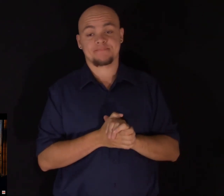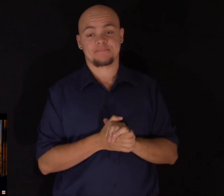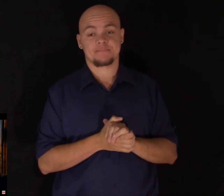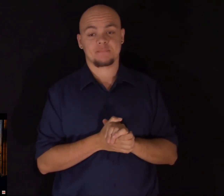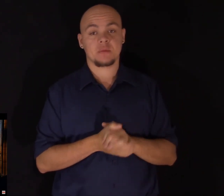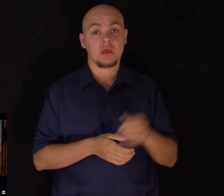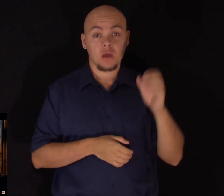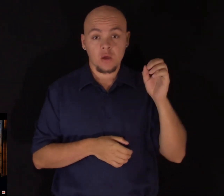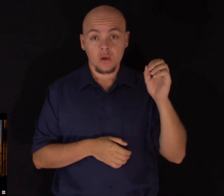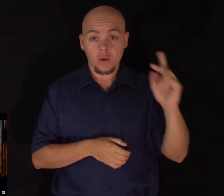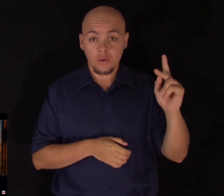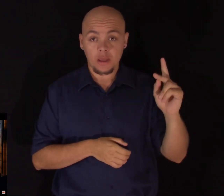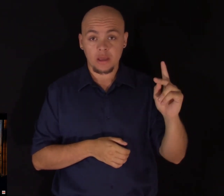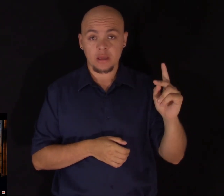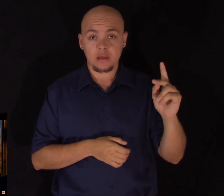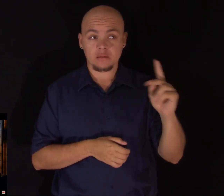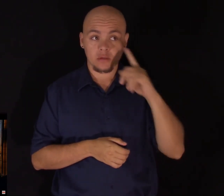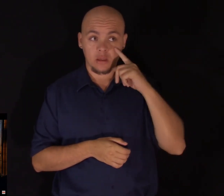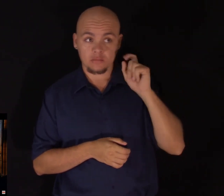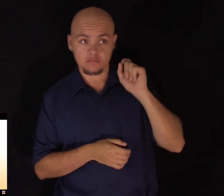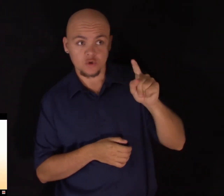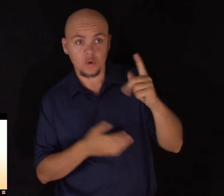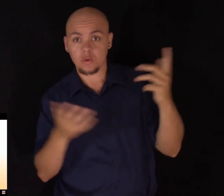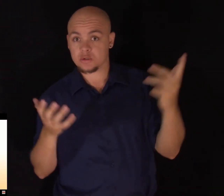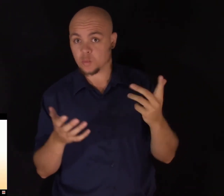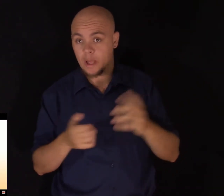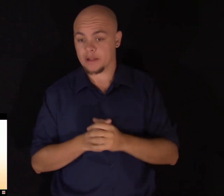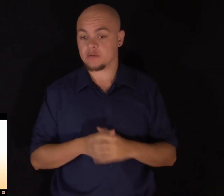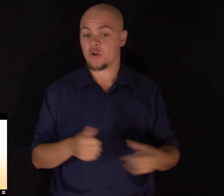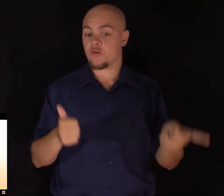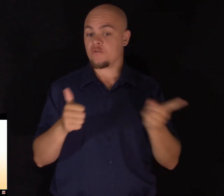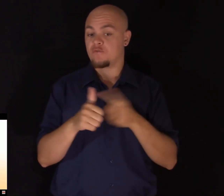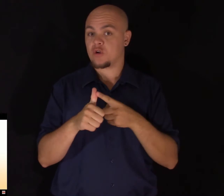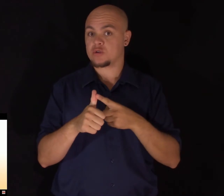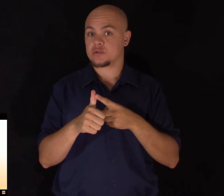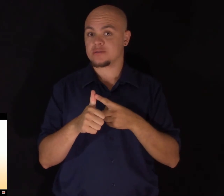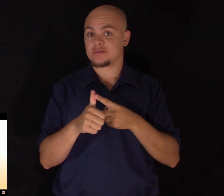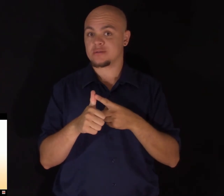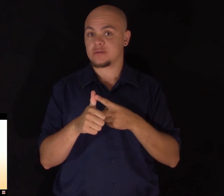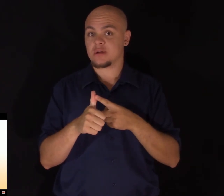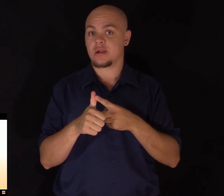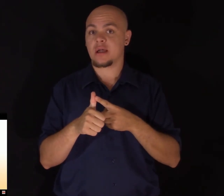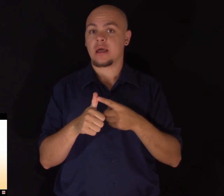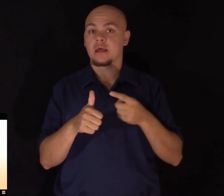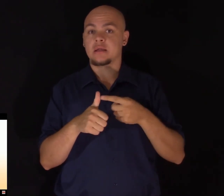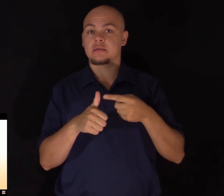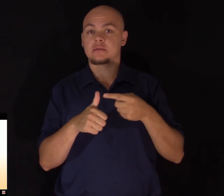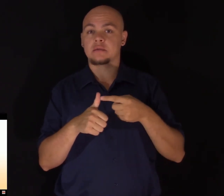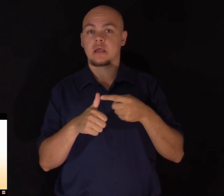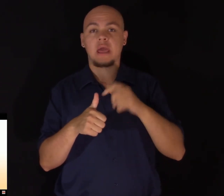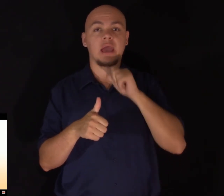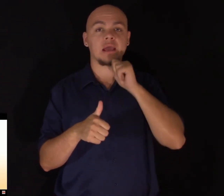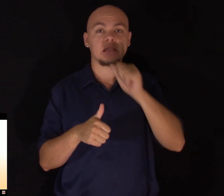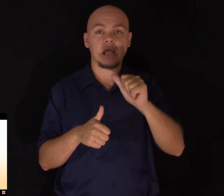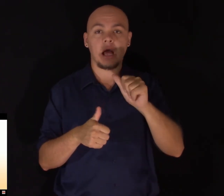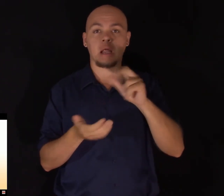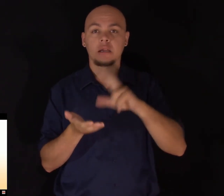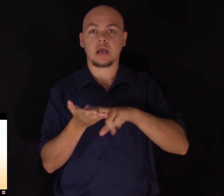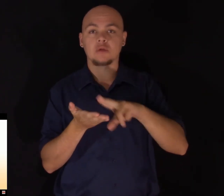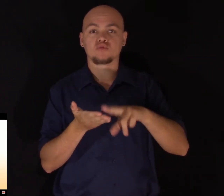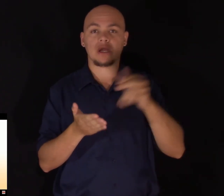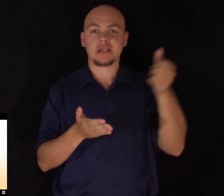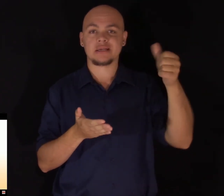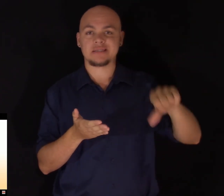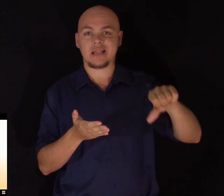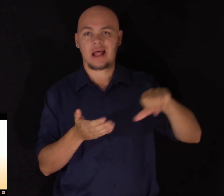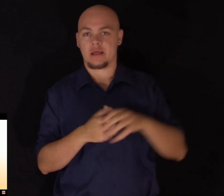you. Okay, what were the telltale signs? Well, first we heard what's known as a non-contracted denial. Studies show